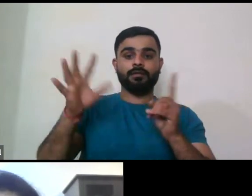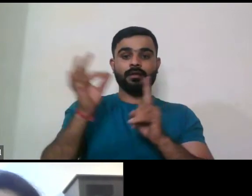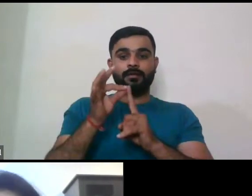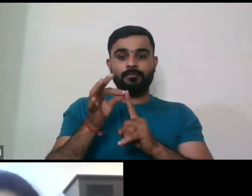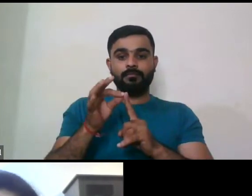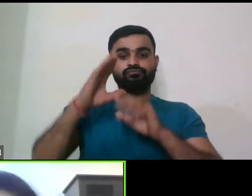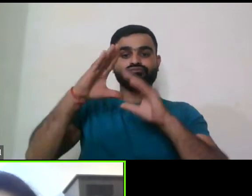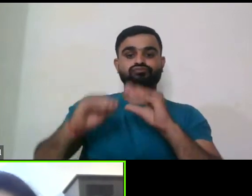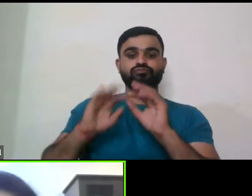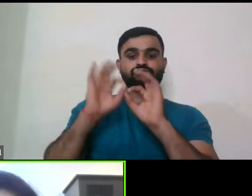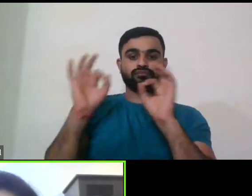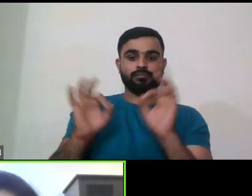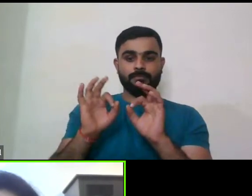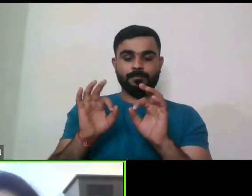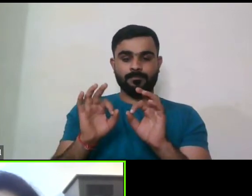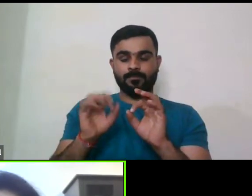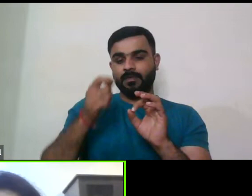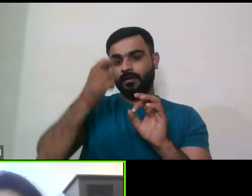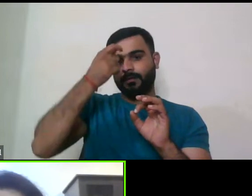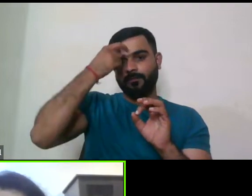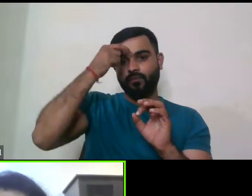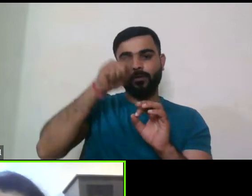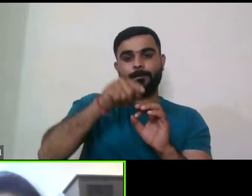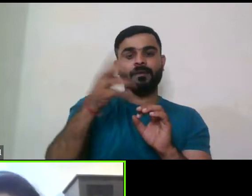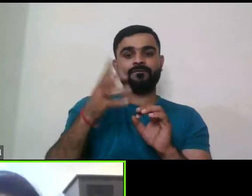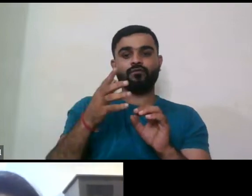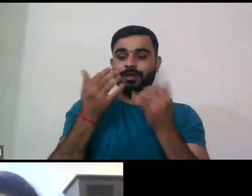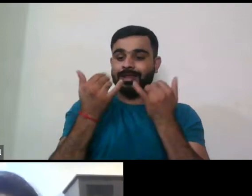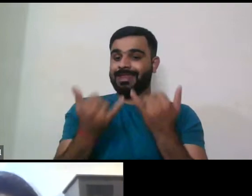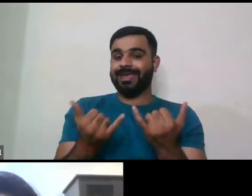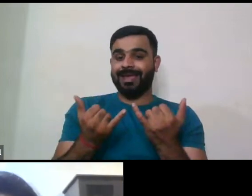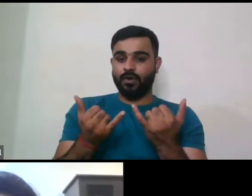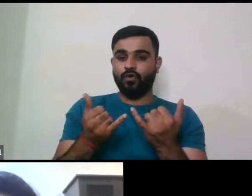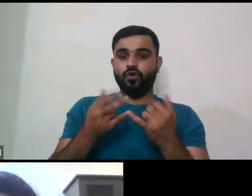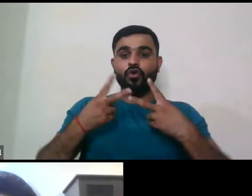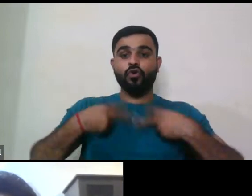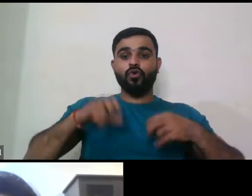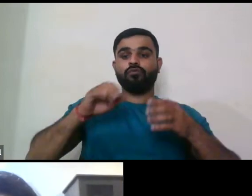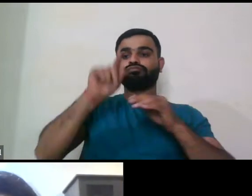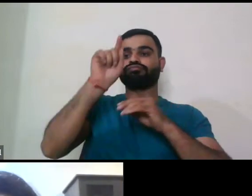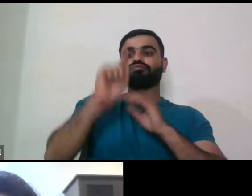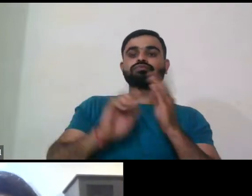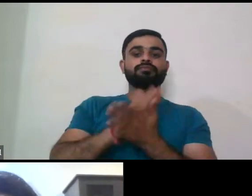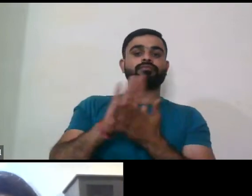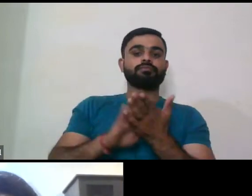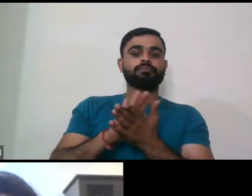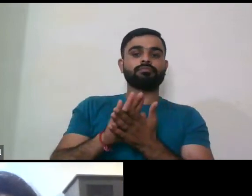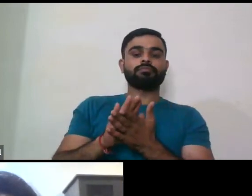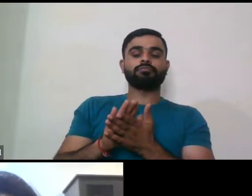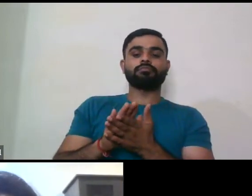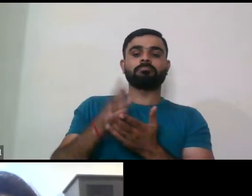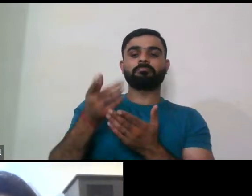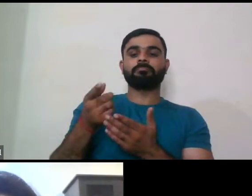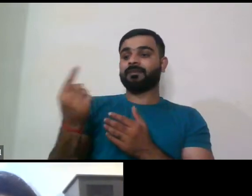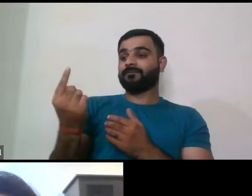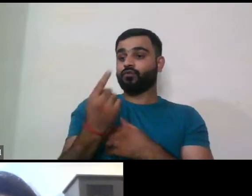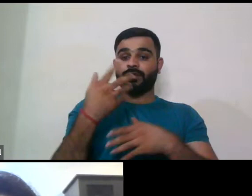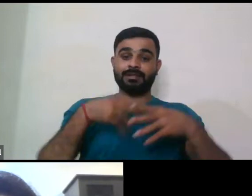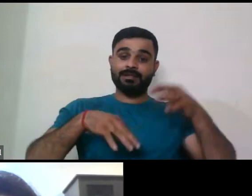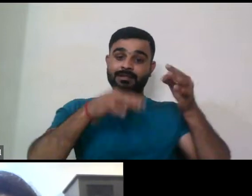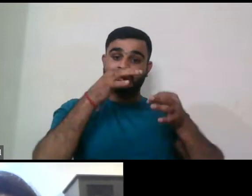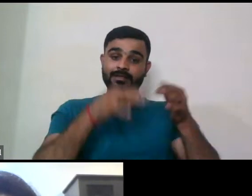not less. But the problem with that is that currently the court has no guidelines. It depends on each judge,